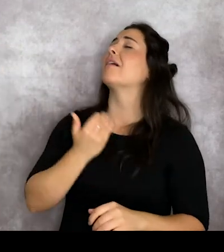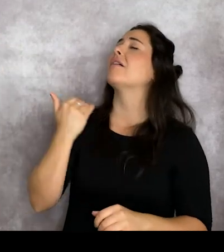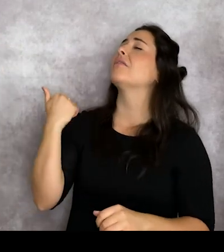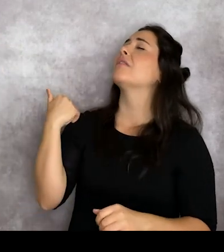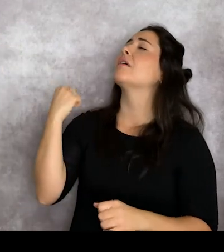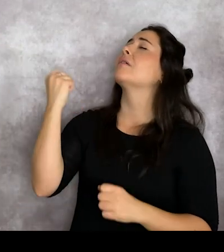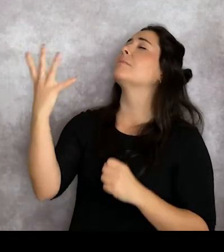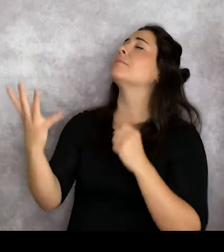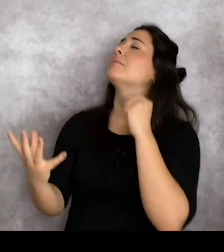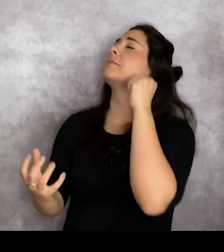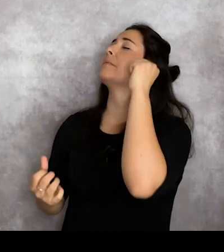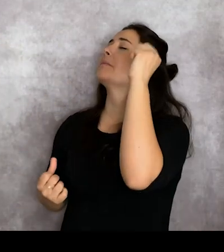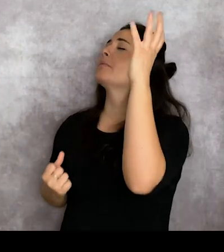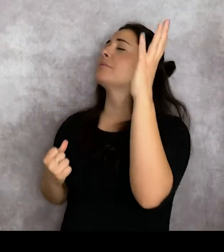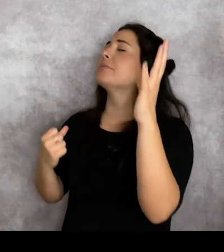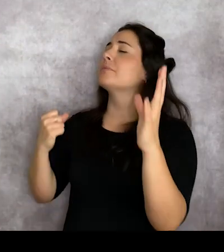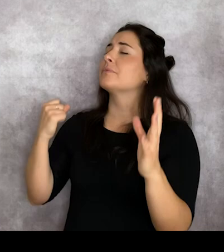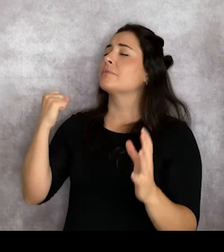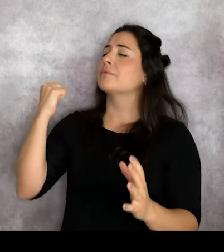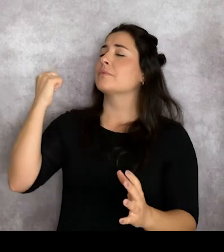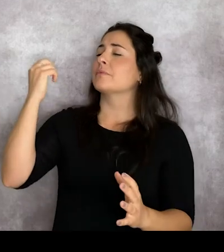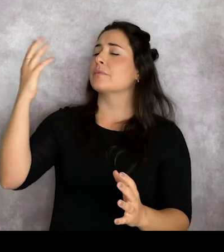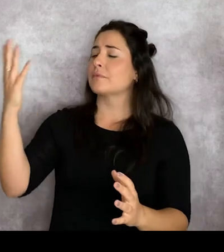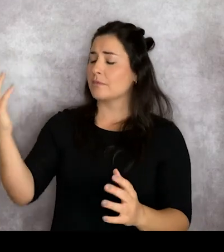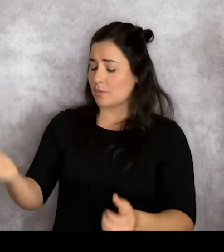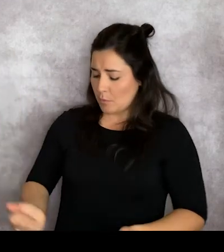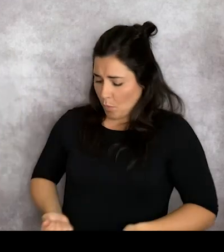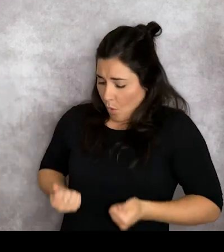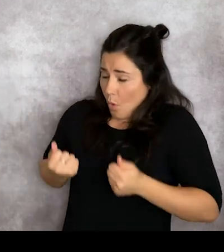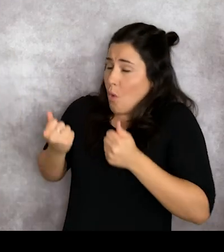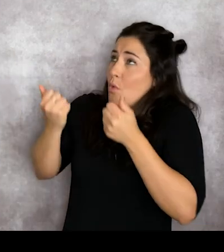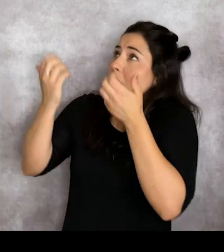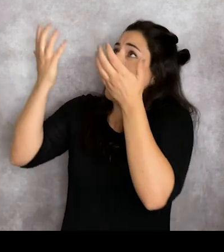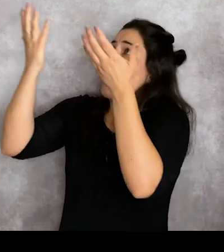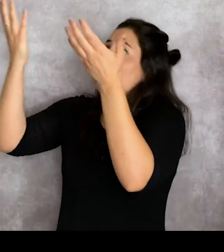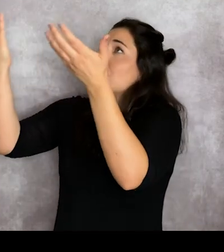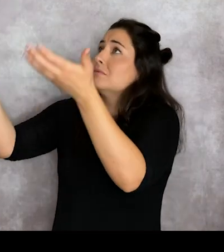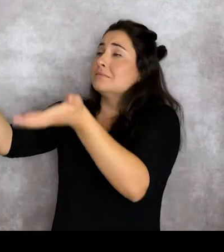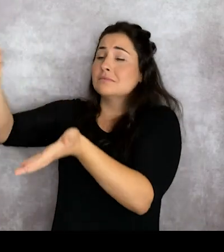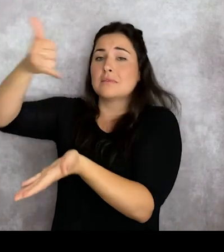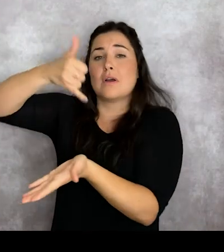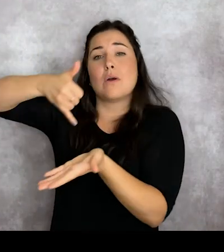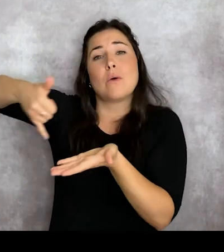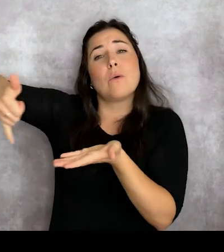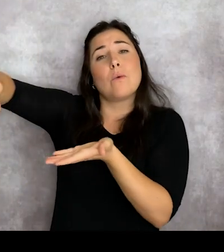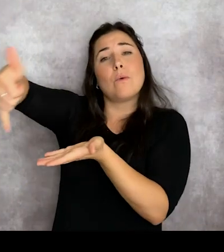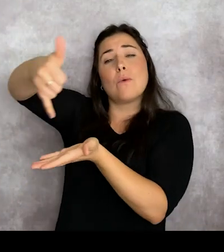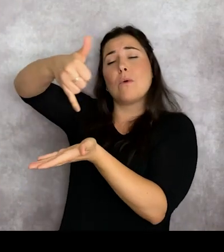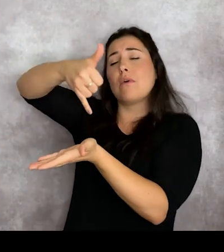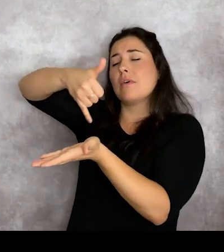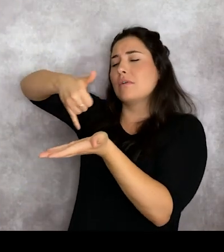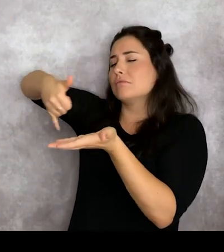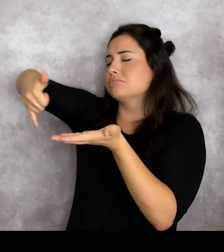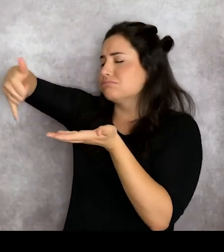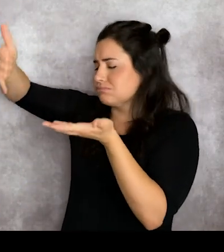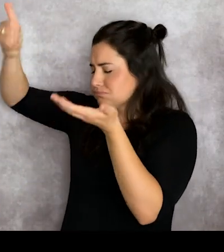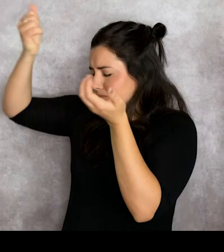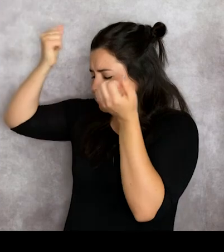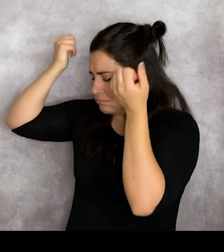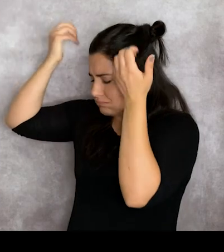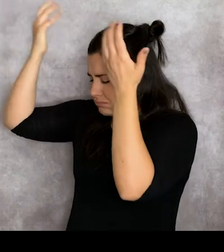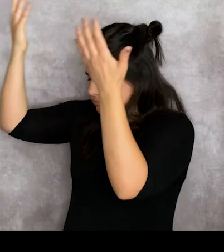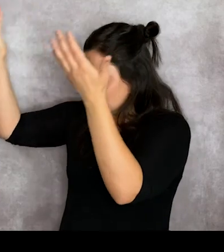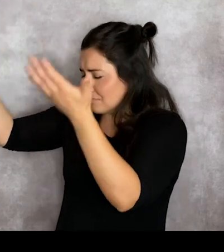worthy of our song. We pour out like oil.